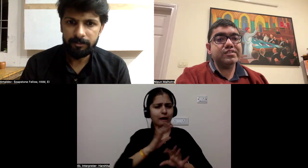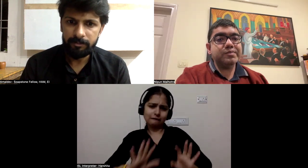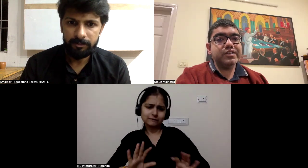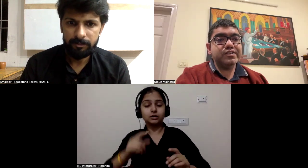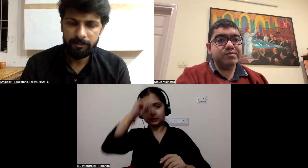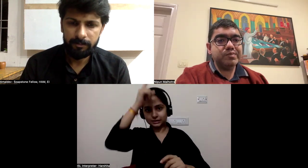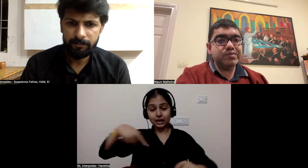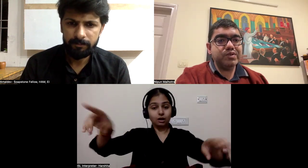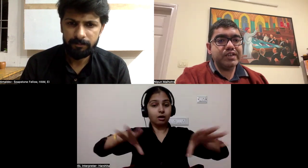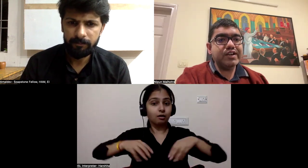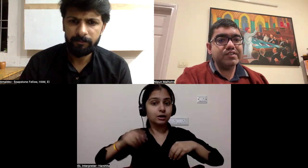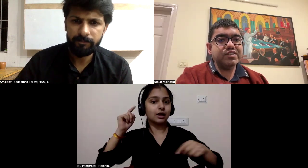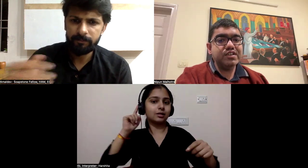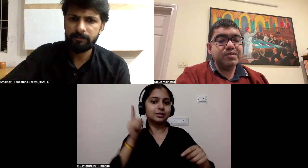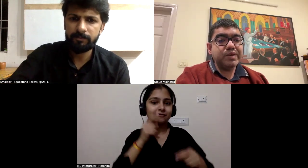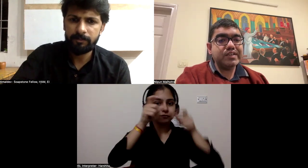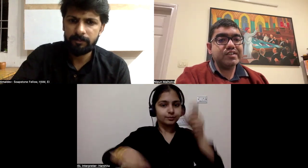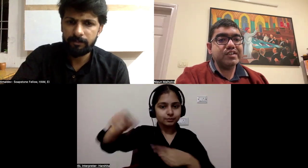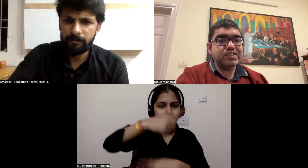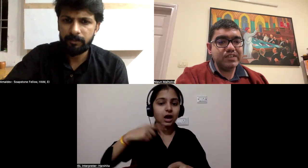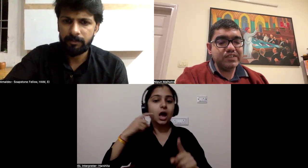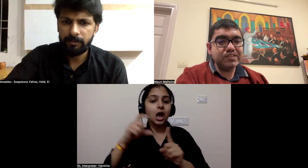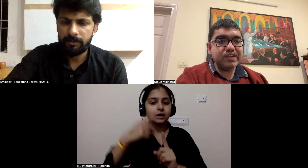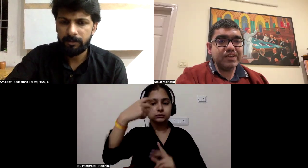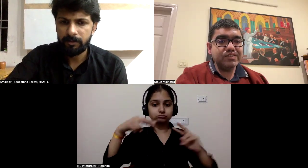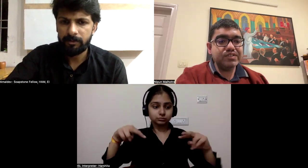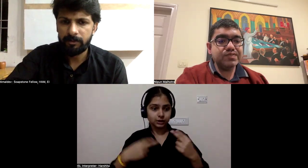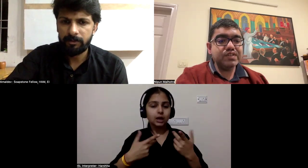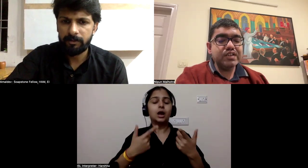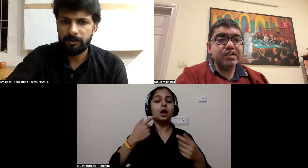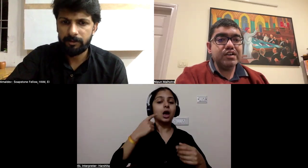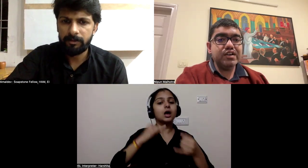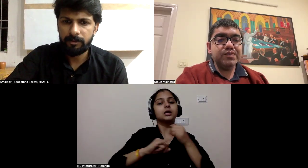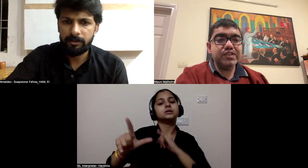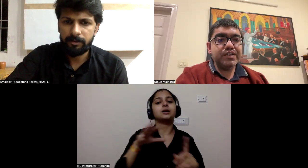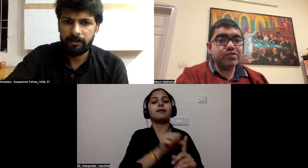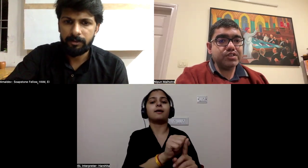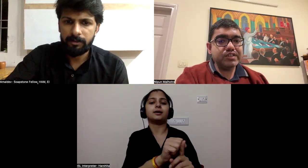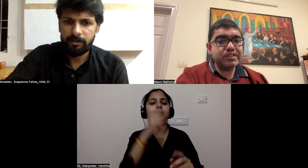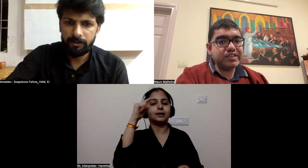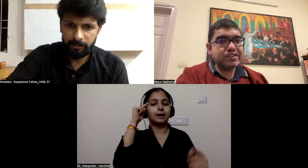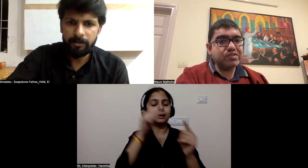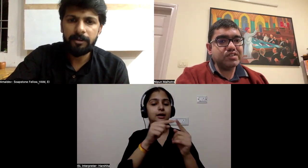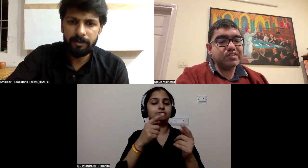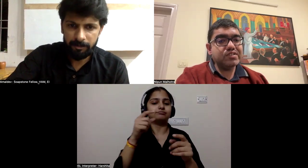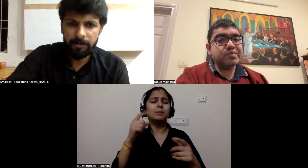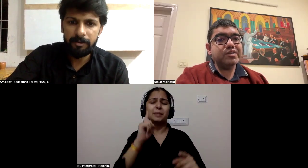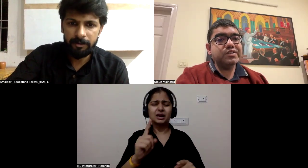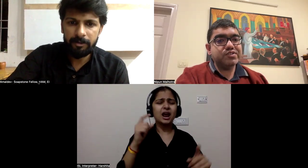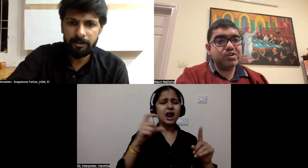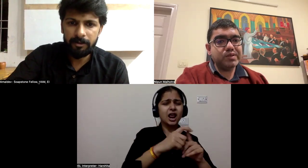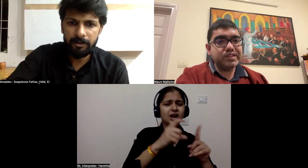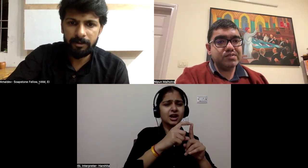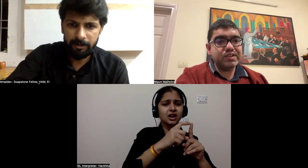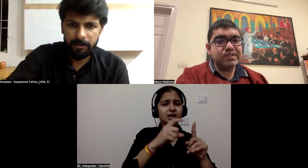country is accepting the deaf people for what they are by recognizing Indian Sign Language. Unfortunately, the Delhi High Court said that this is